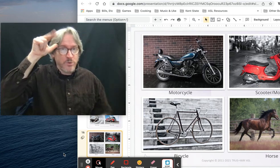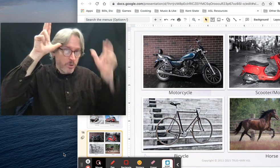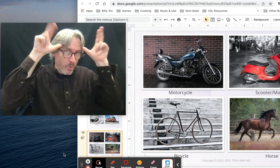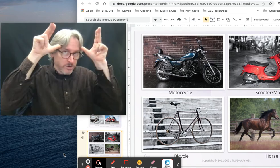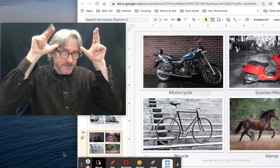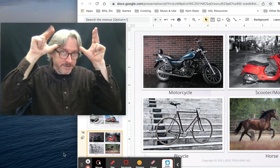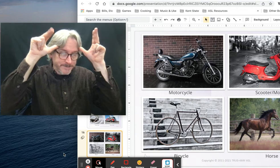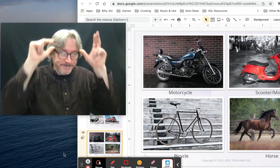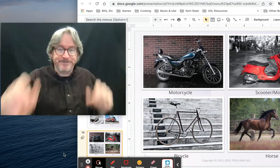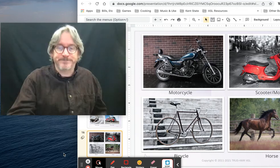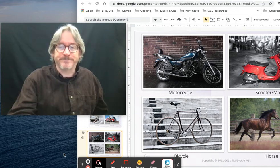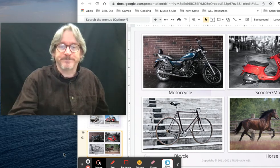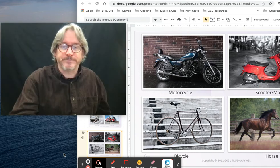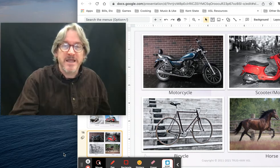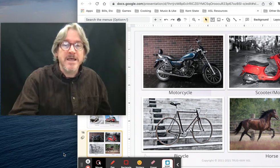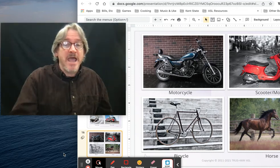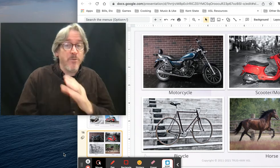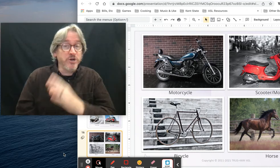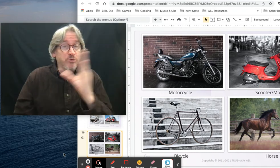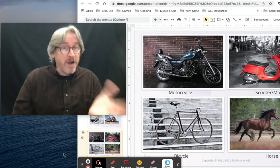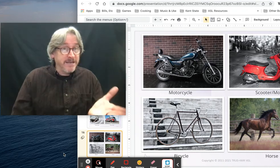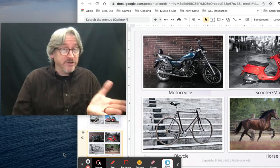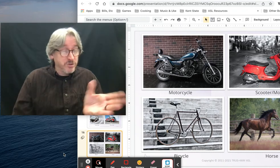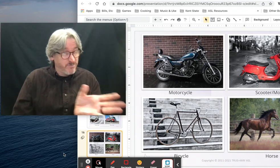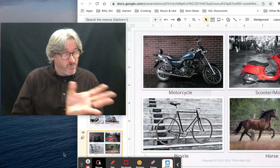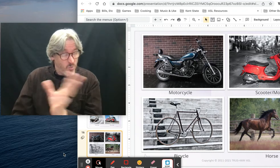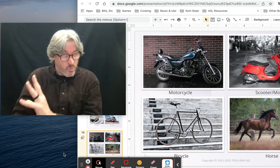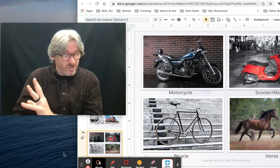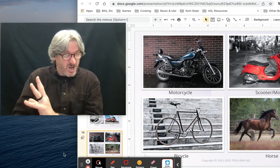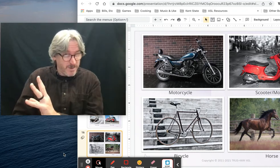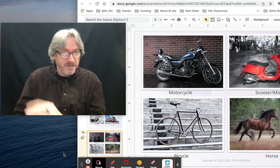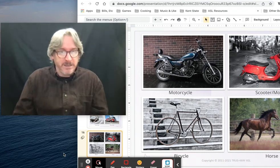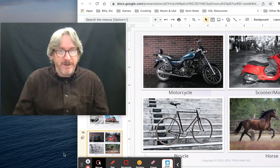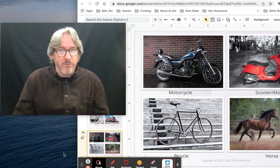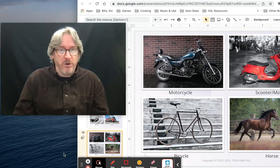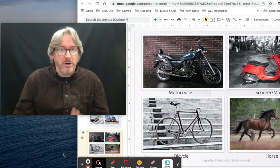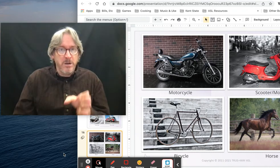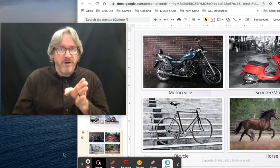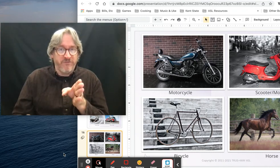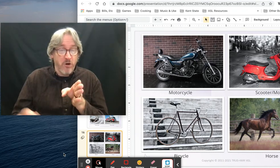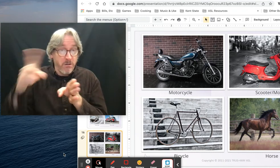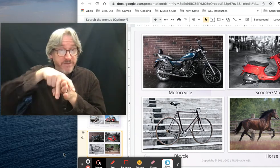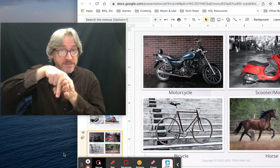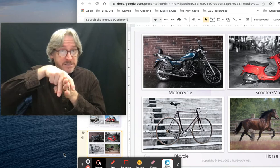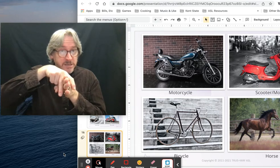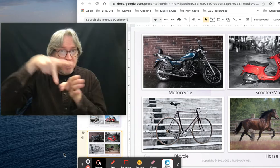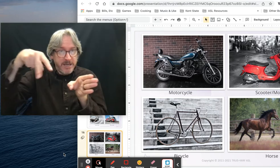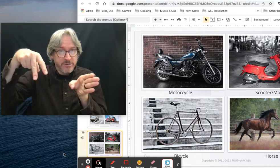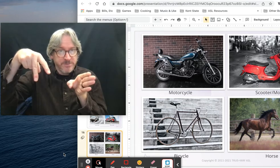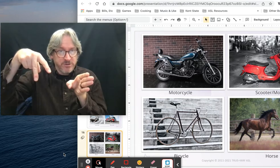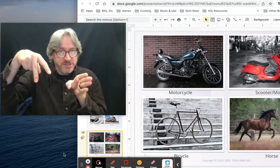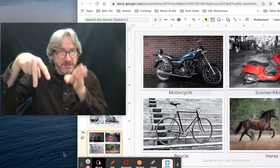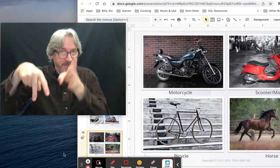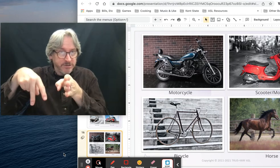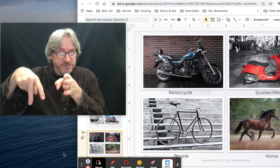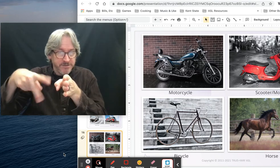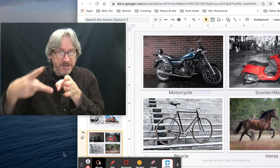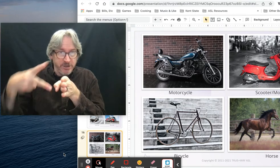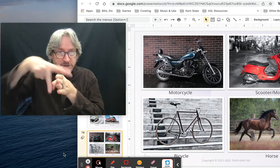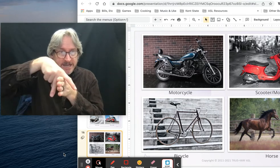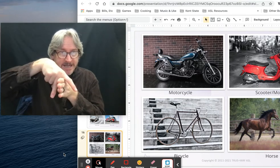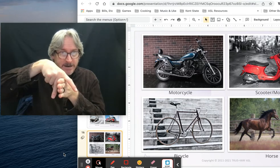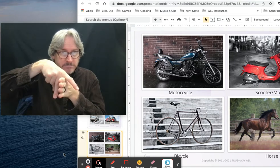horse or horse. And when you're riding the two of them, we'll talk about it a little bit more. But for all these, here's the person, here's